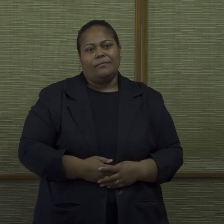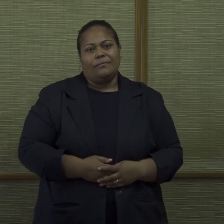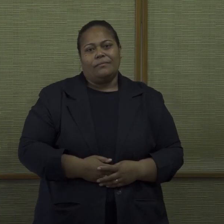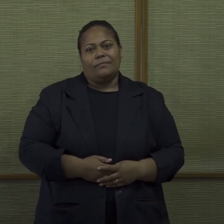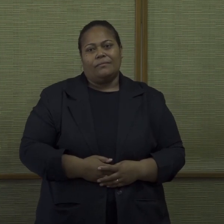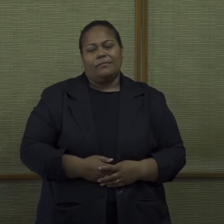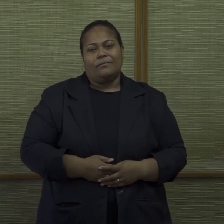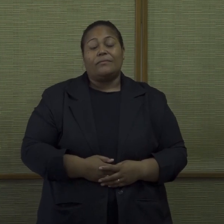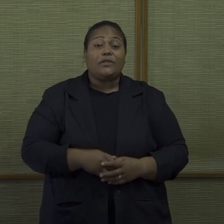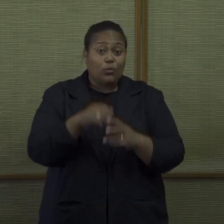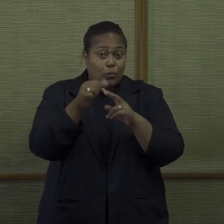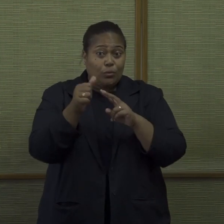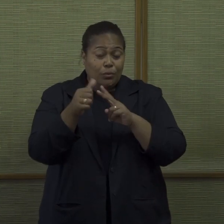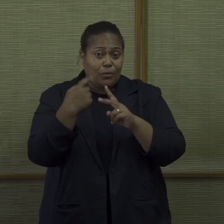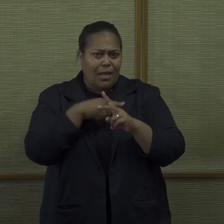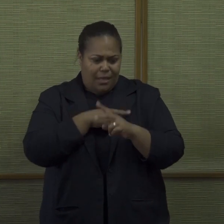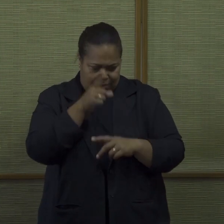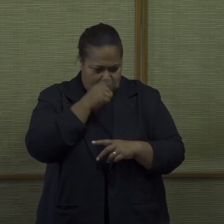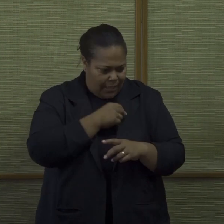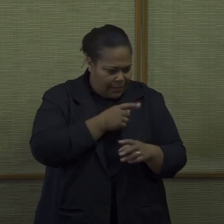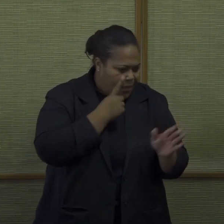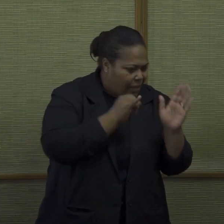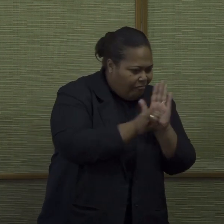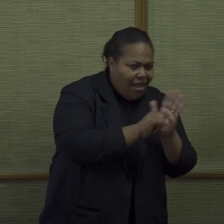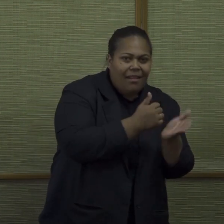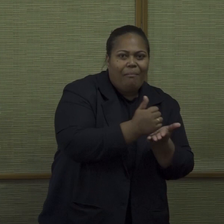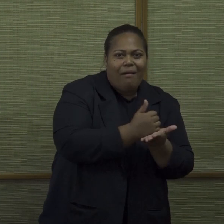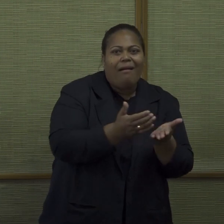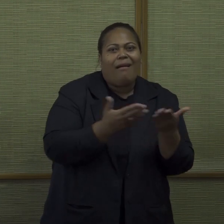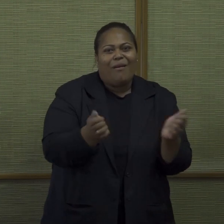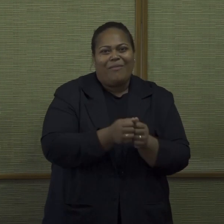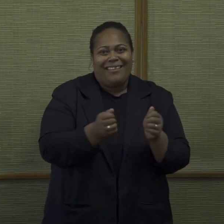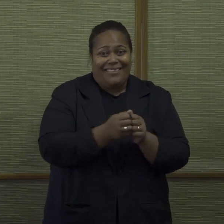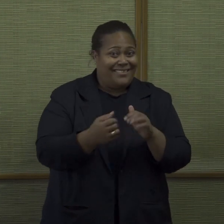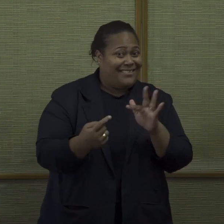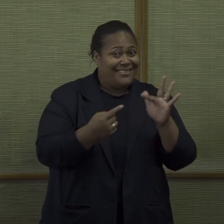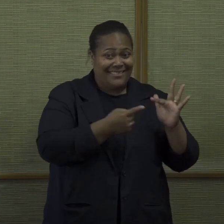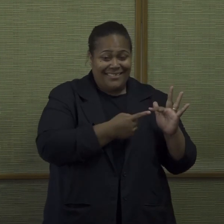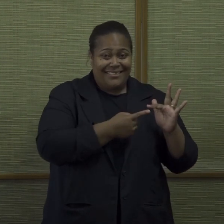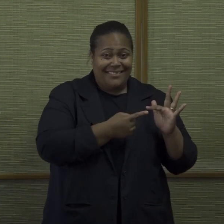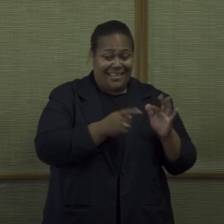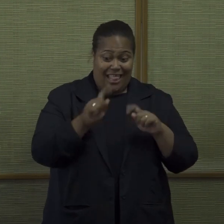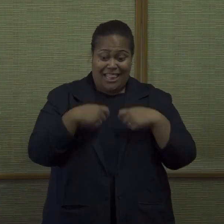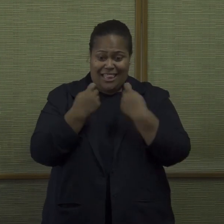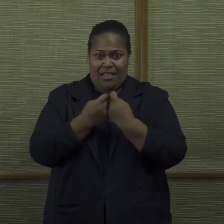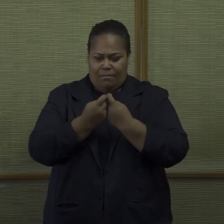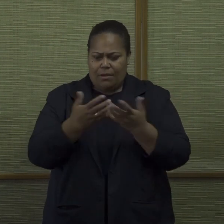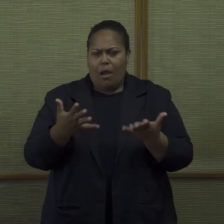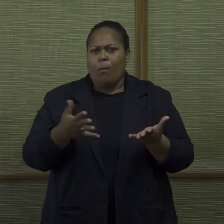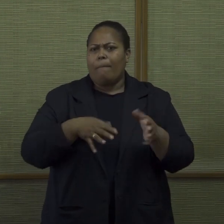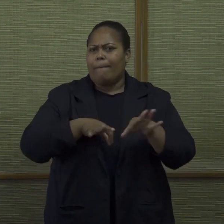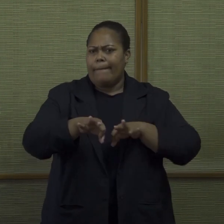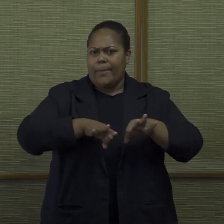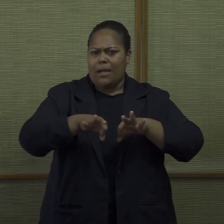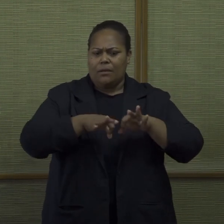And that note as well, we've yet to get the numbers from the Eastern Division. So while we are working, the team is planning ahead for deployment to